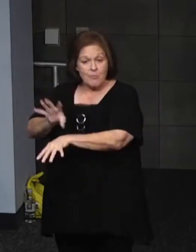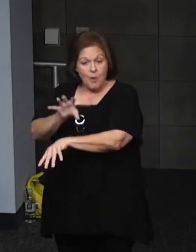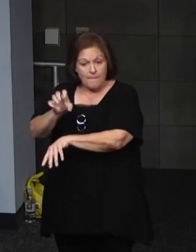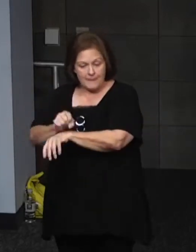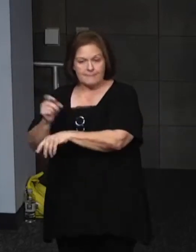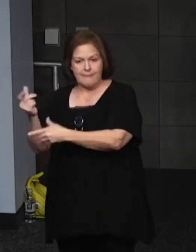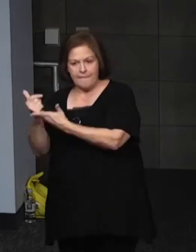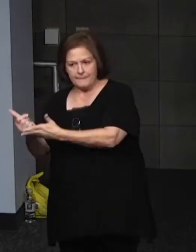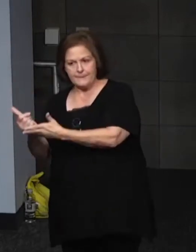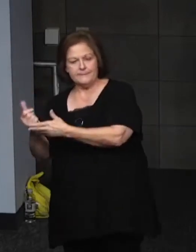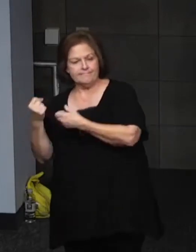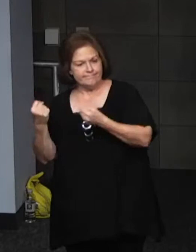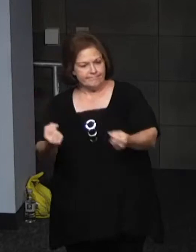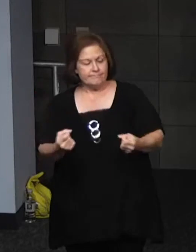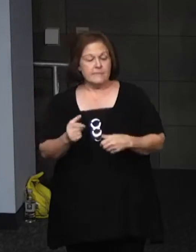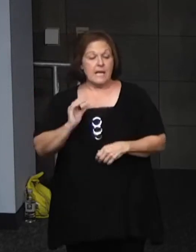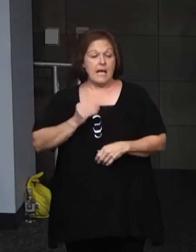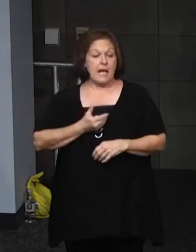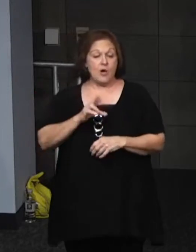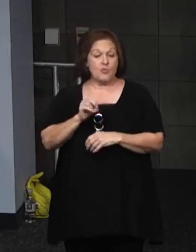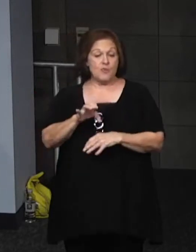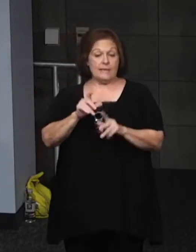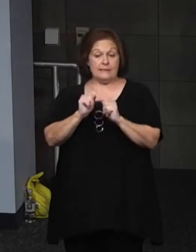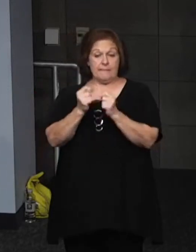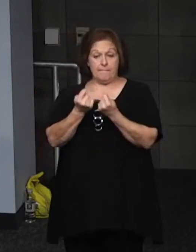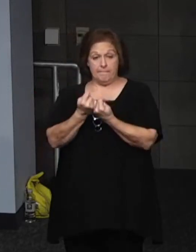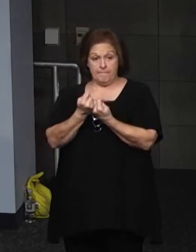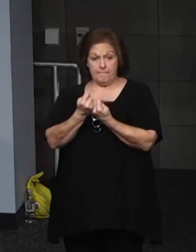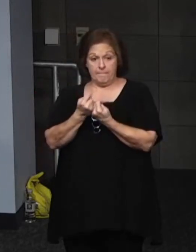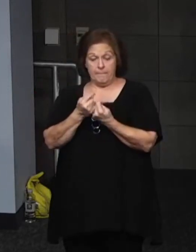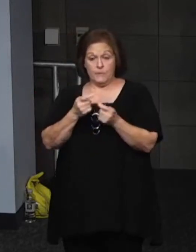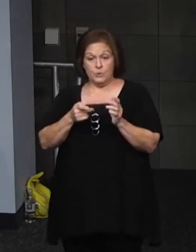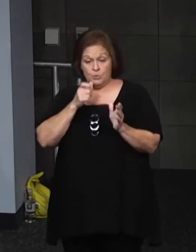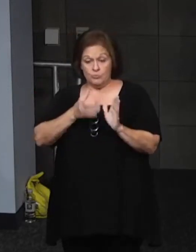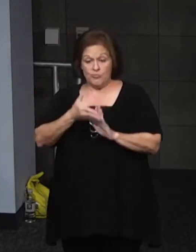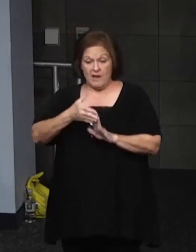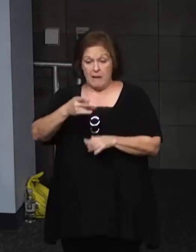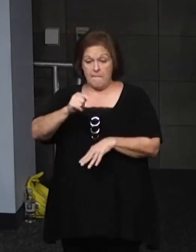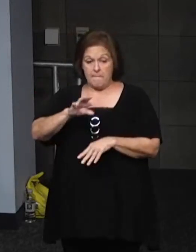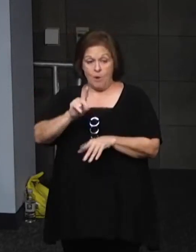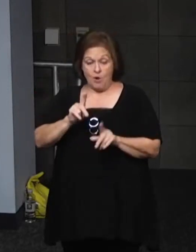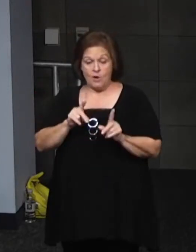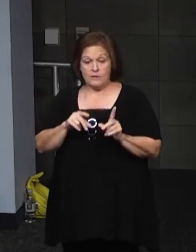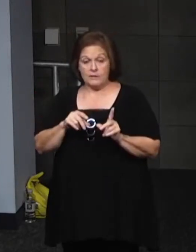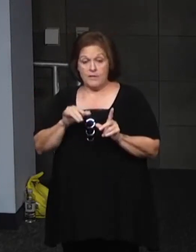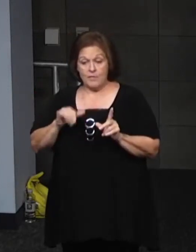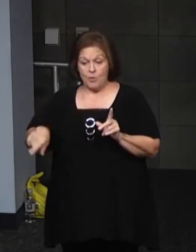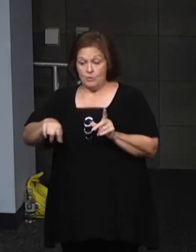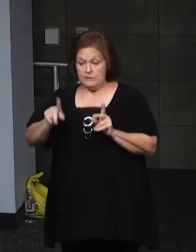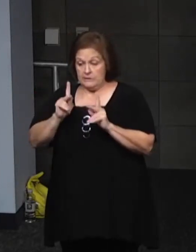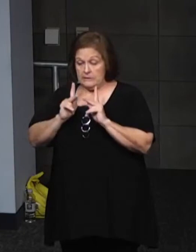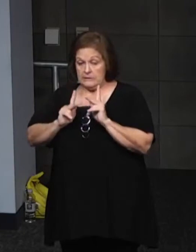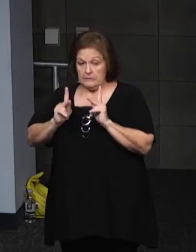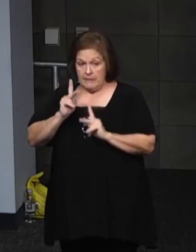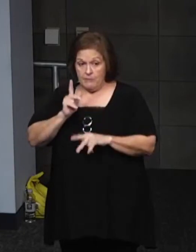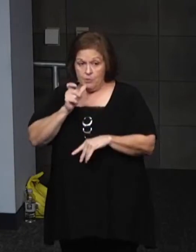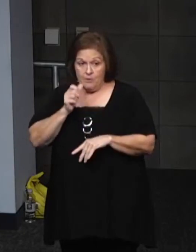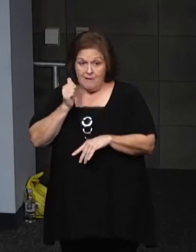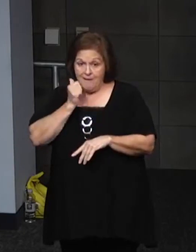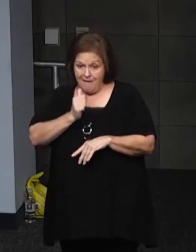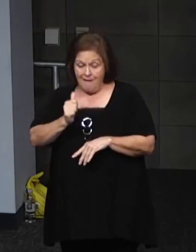then finally, our recreation team, who is running PARD, have just, these are people who on a daily